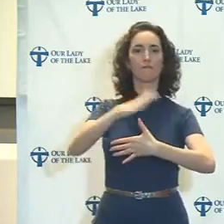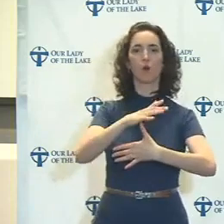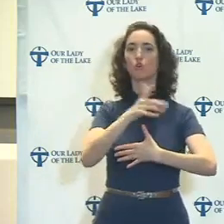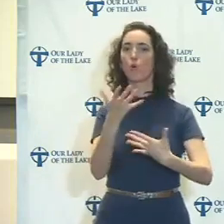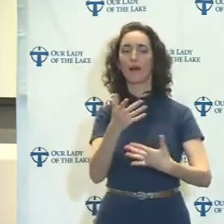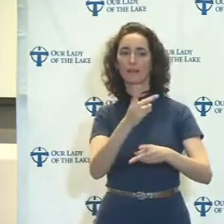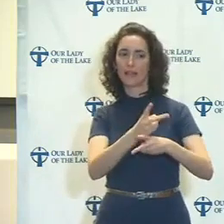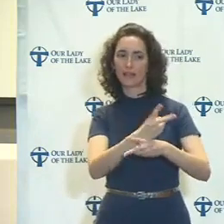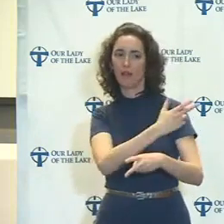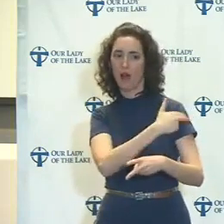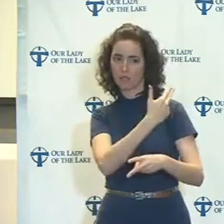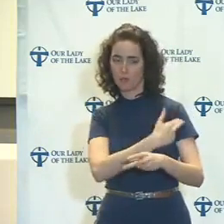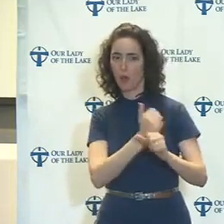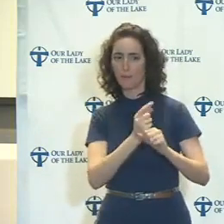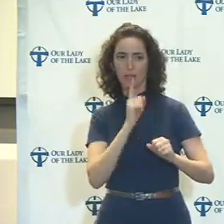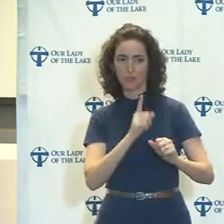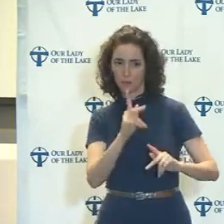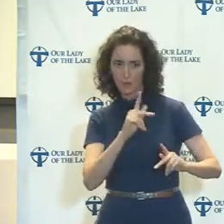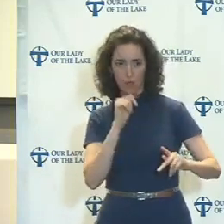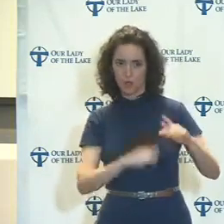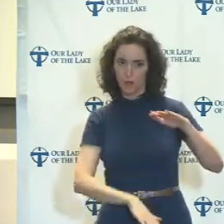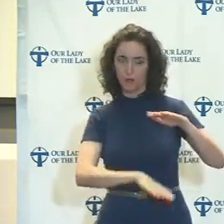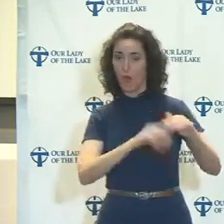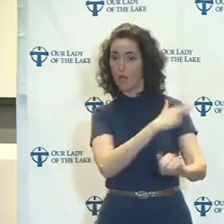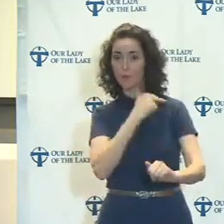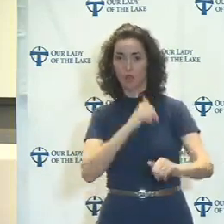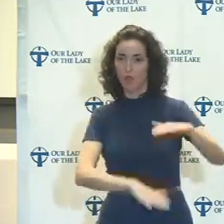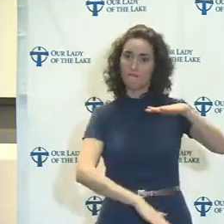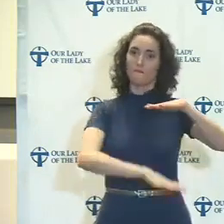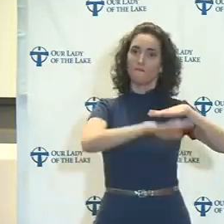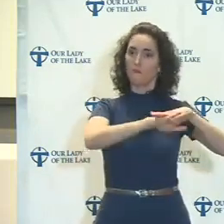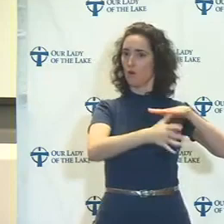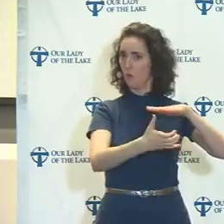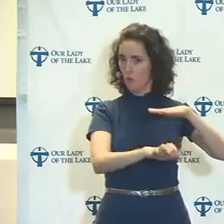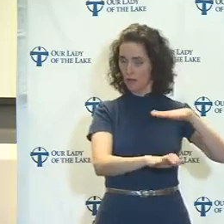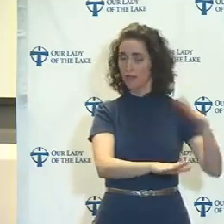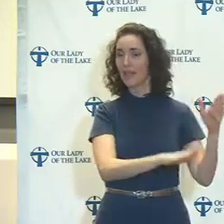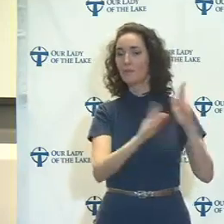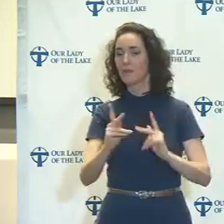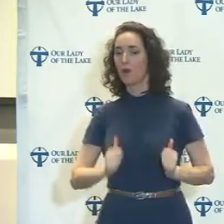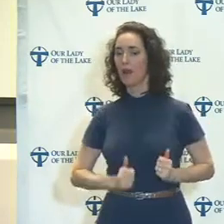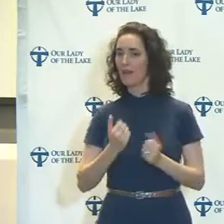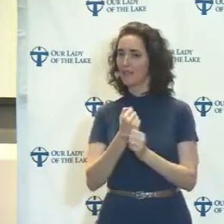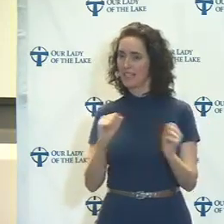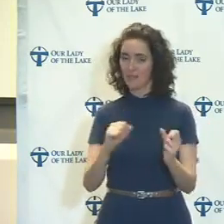capacity, making sure we're preserving that, but also saving lives.